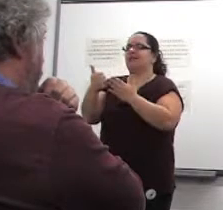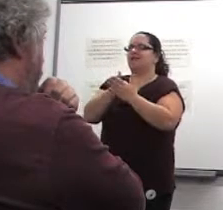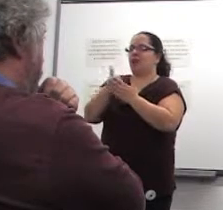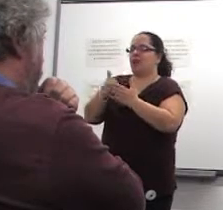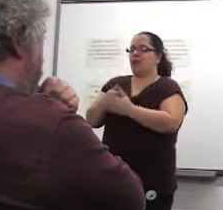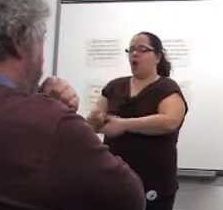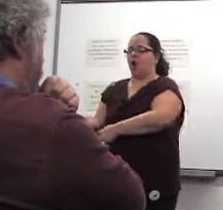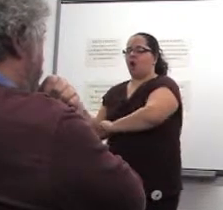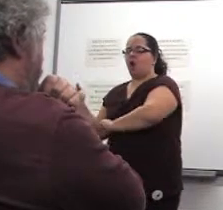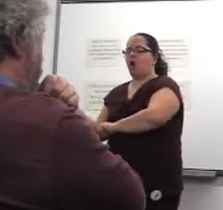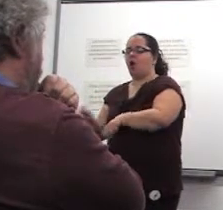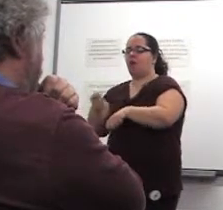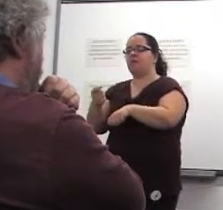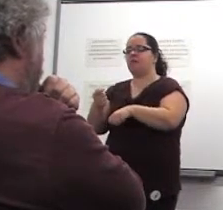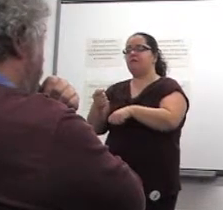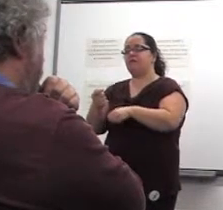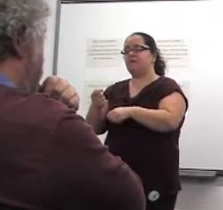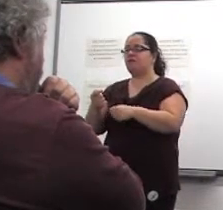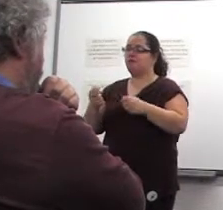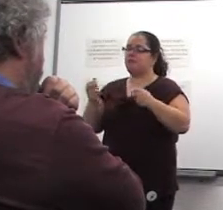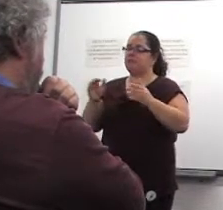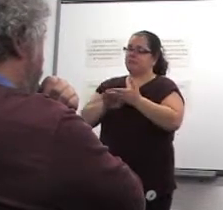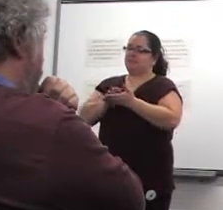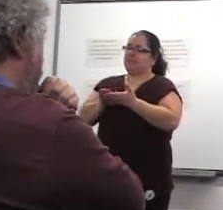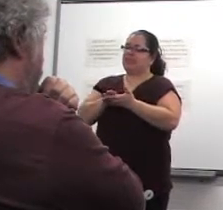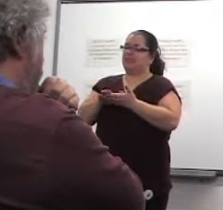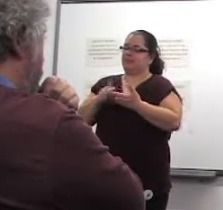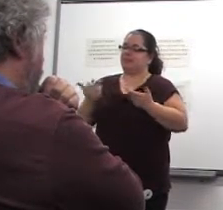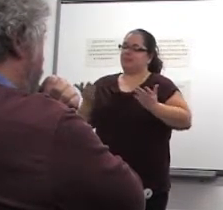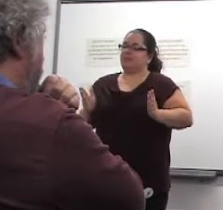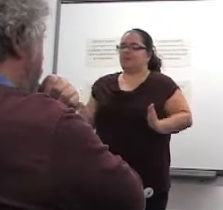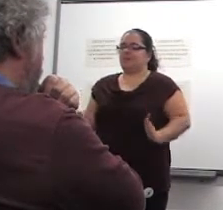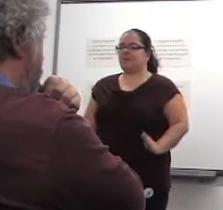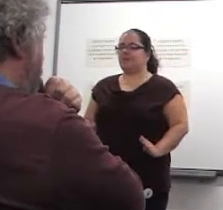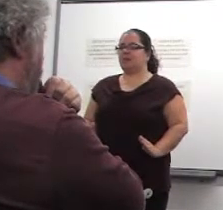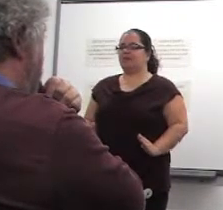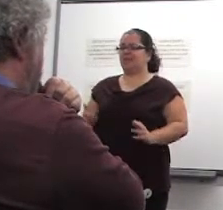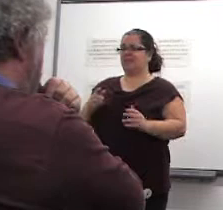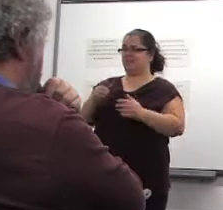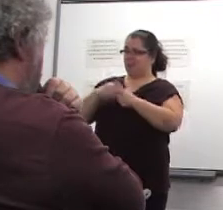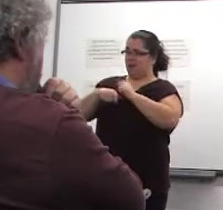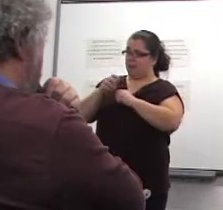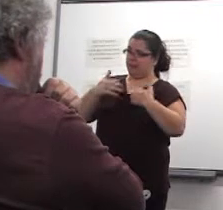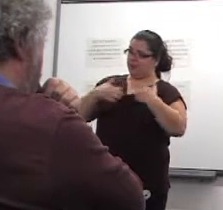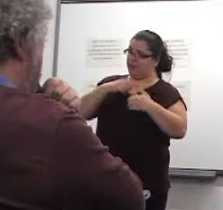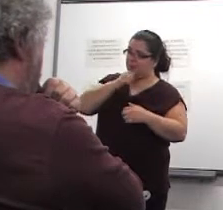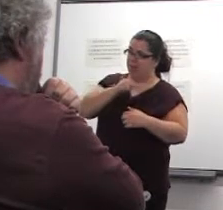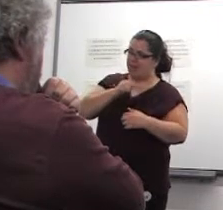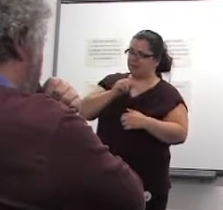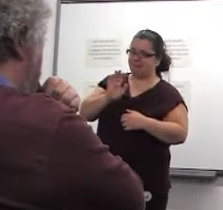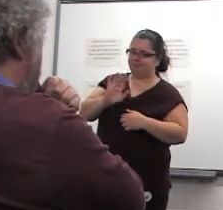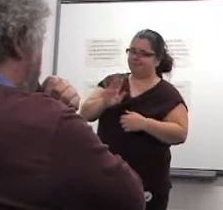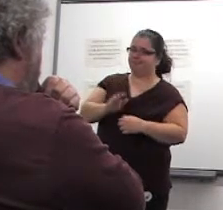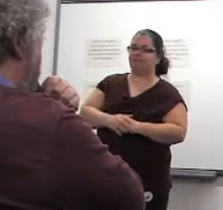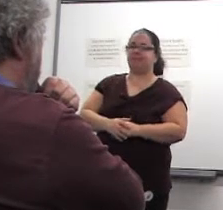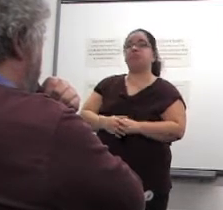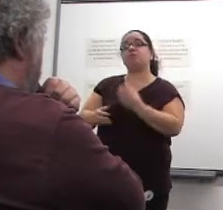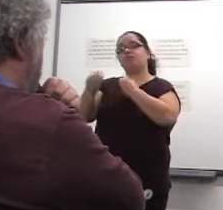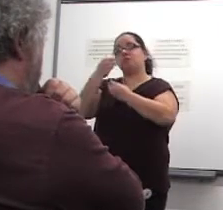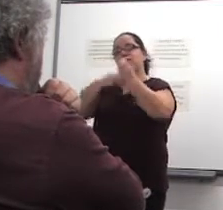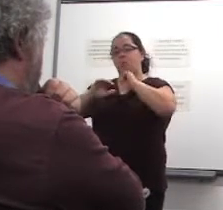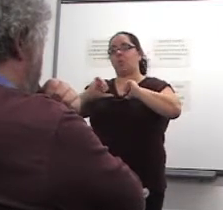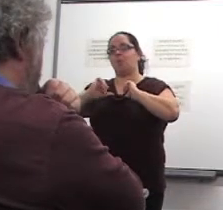of golf kept him relatively trim, but did little to make him interesting. He ate